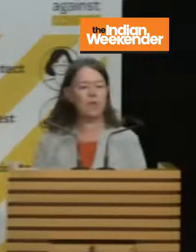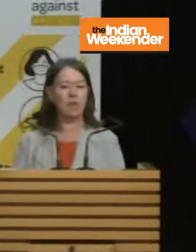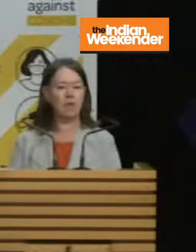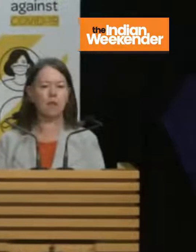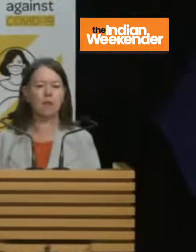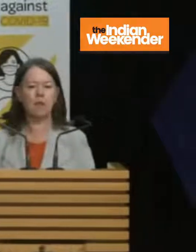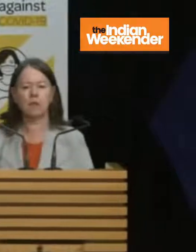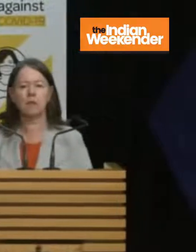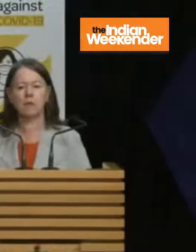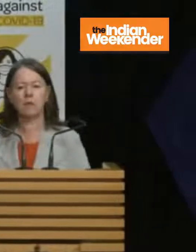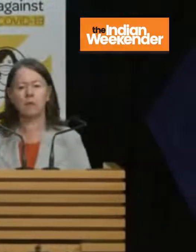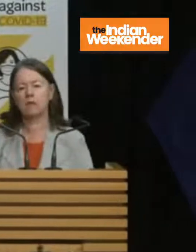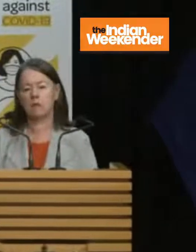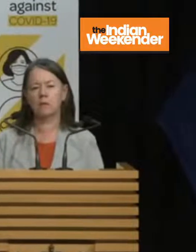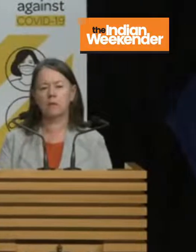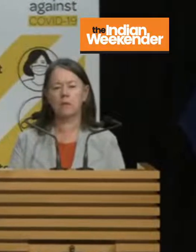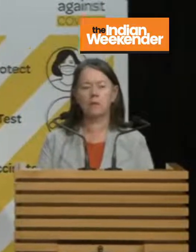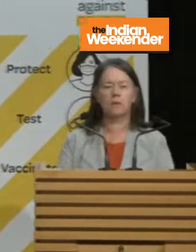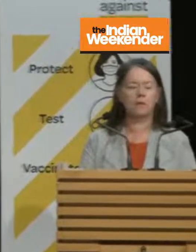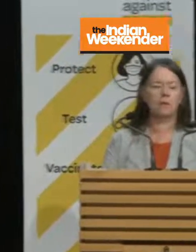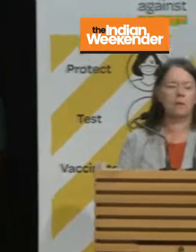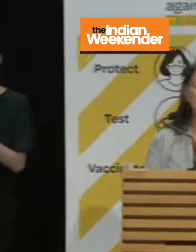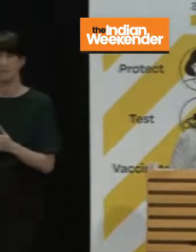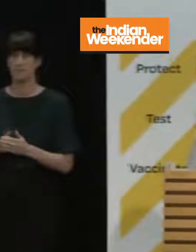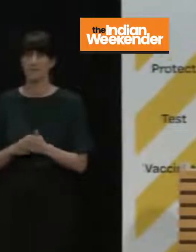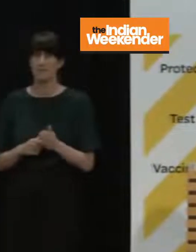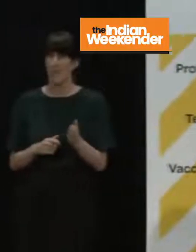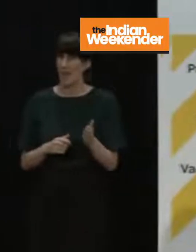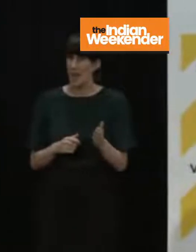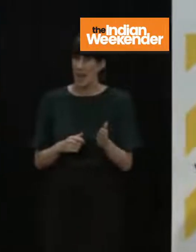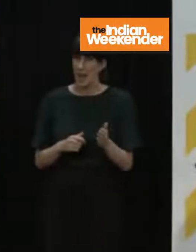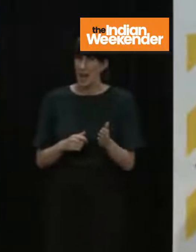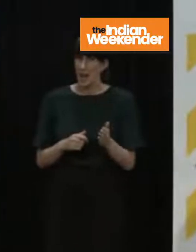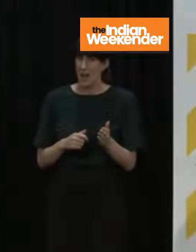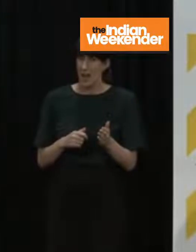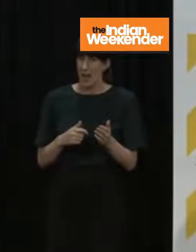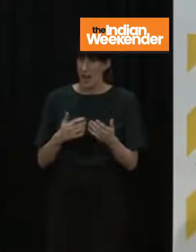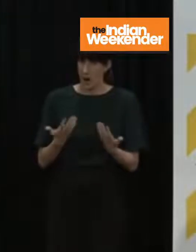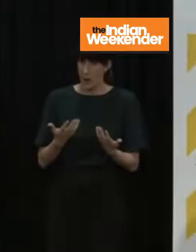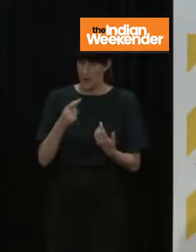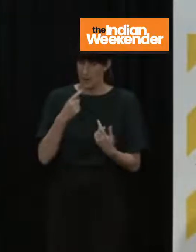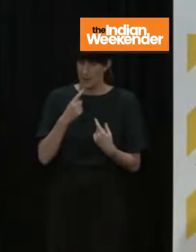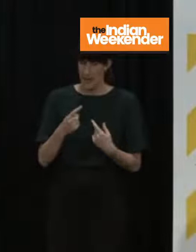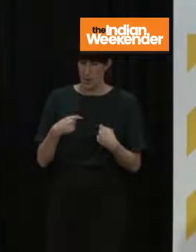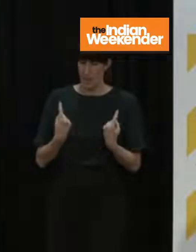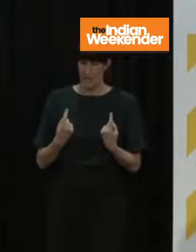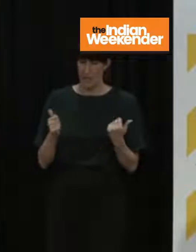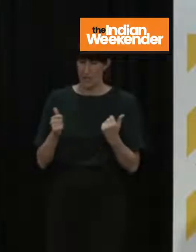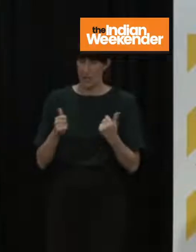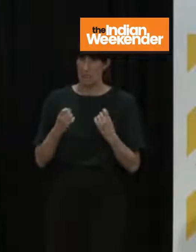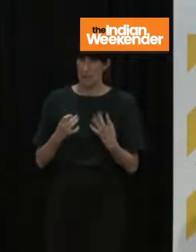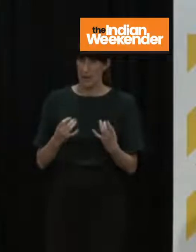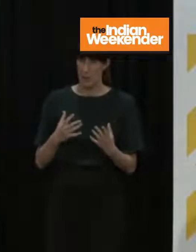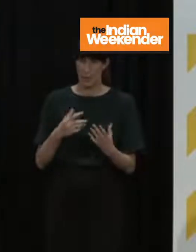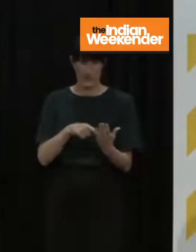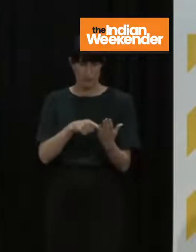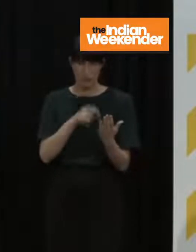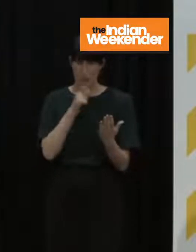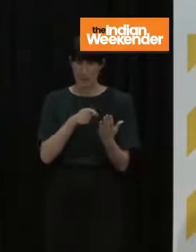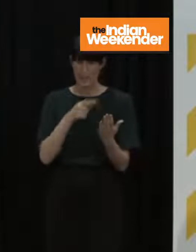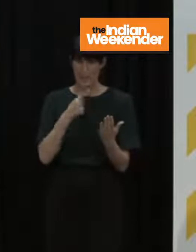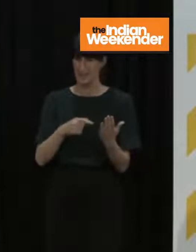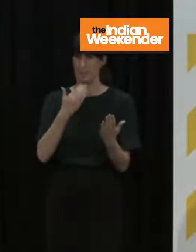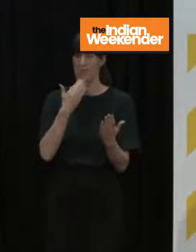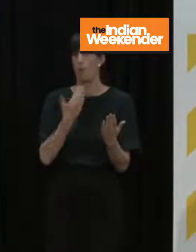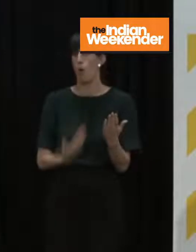to add to that now. It was preparing itself when he says that there was a very poor level of preparedness. Your statement doesn't